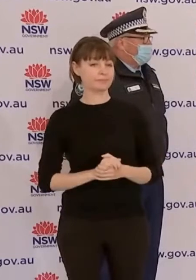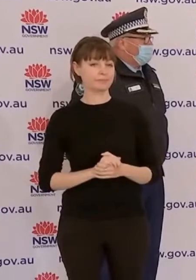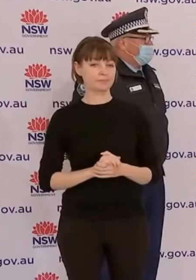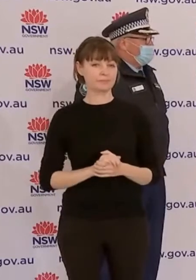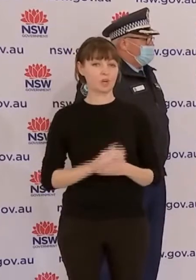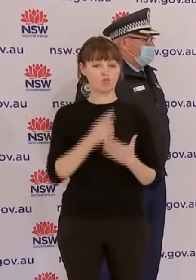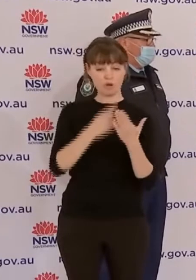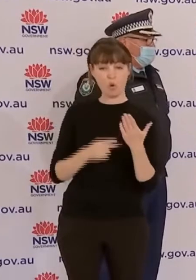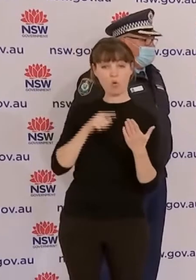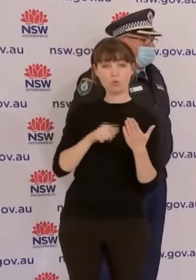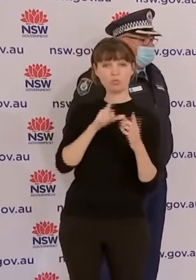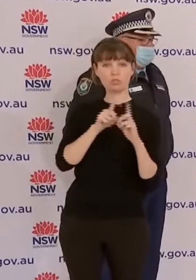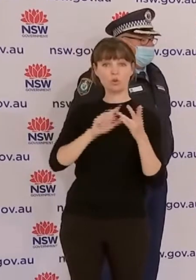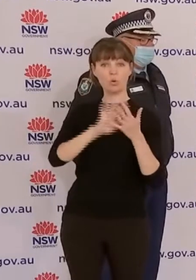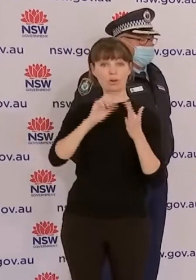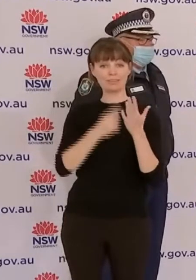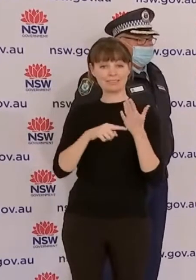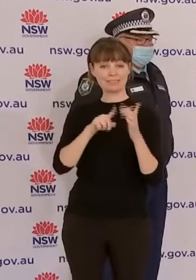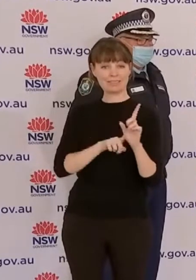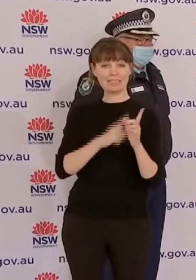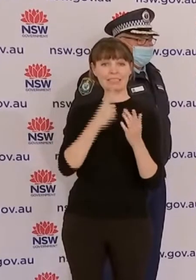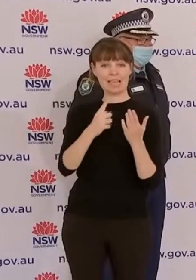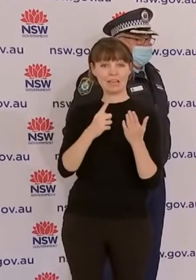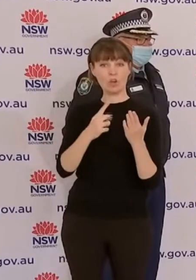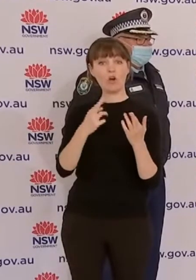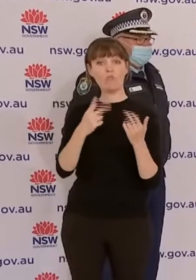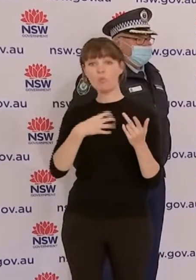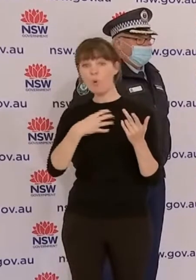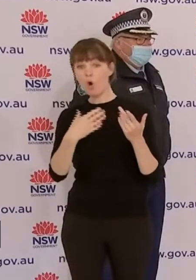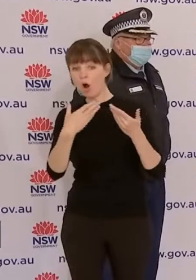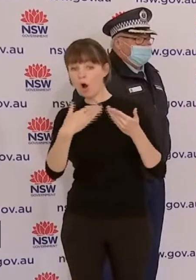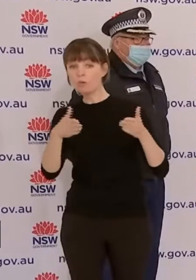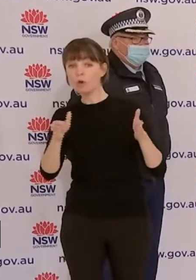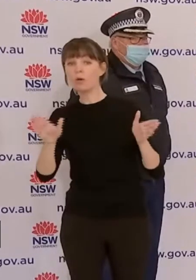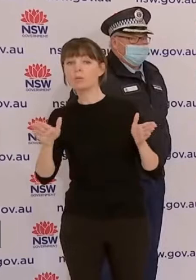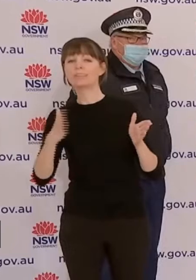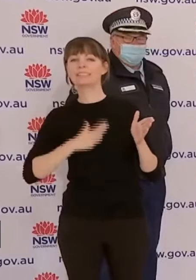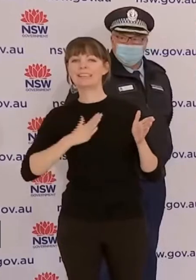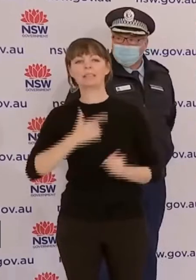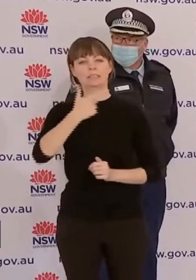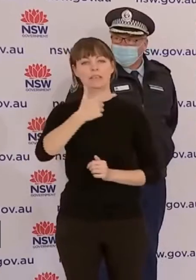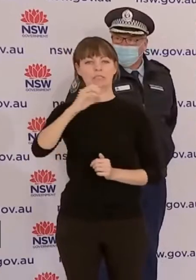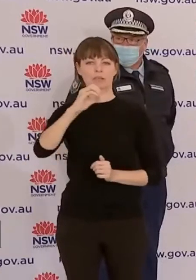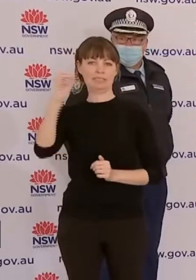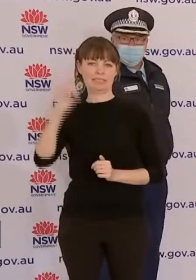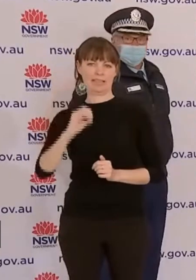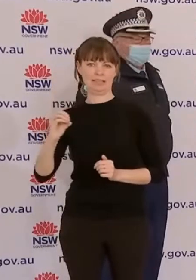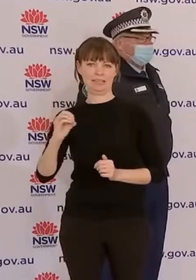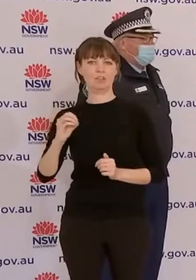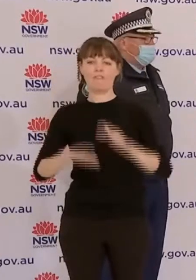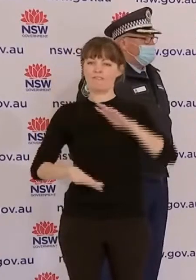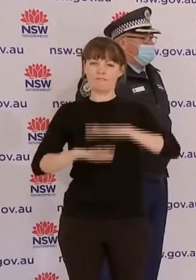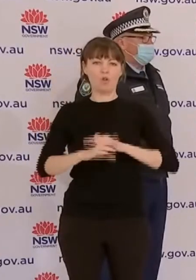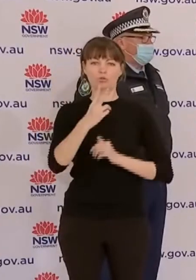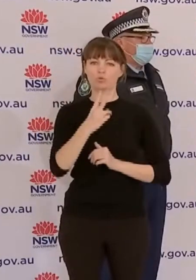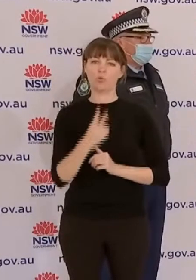want significant freedoms, you need 70% of your population fully vaccinated. And we've made it very clear from the outset